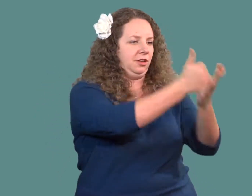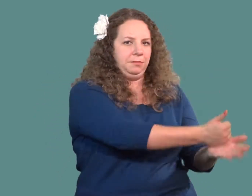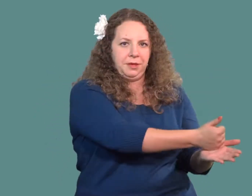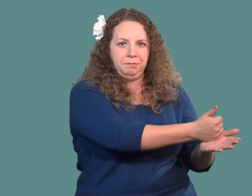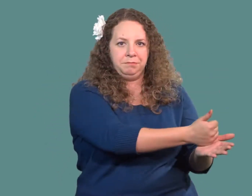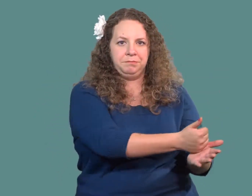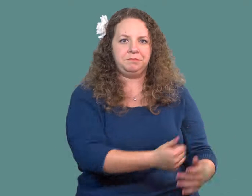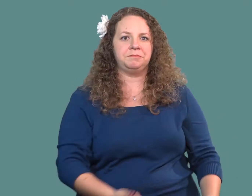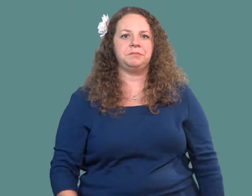help them.